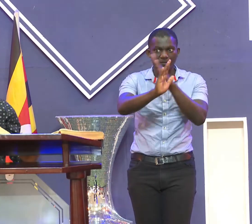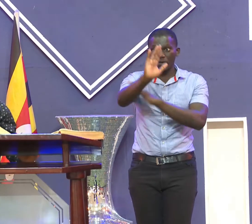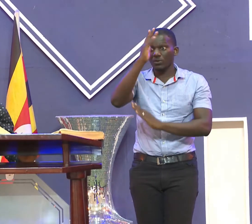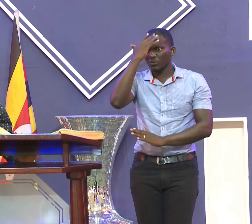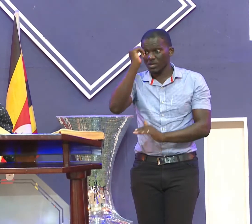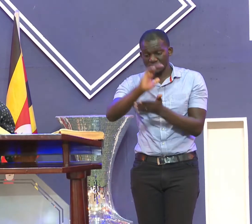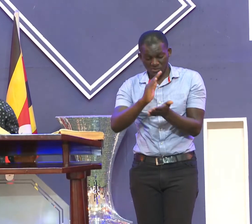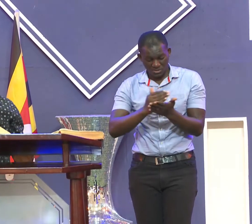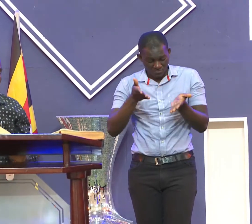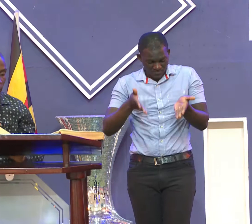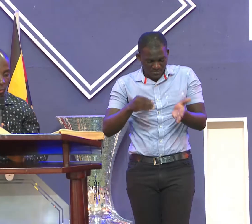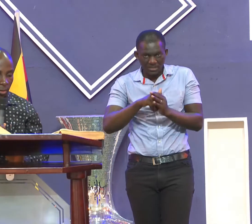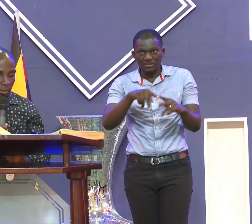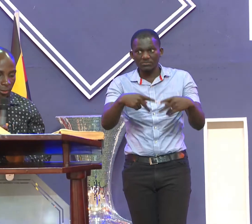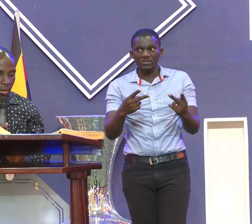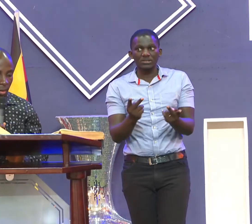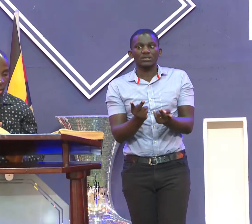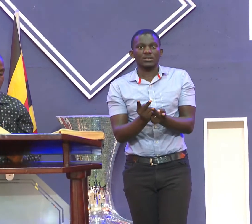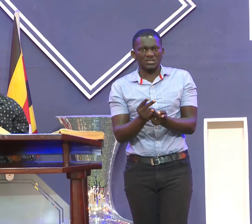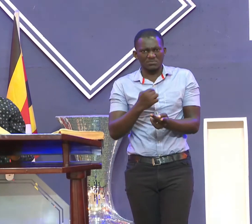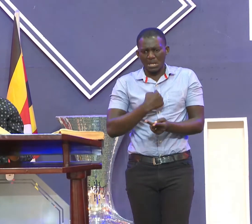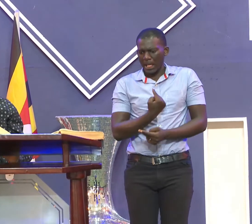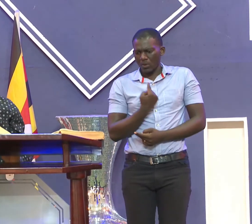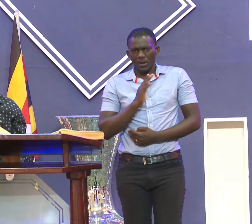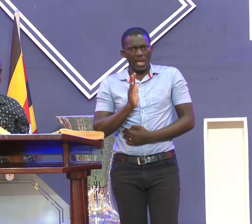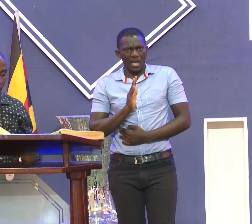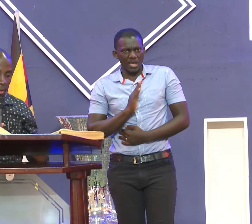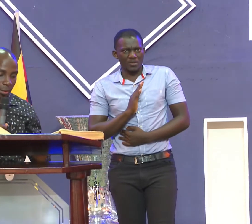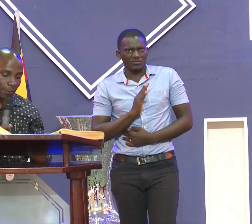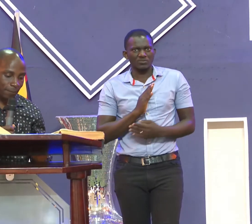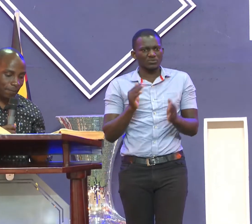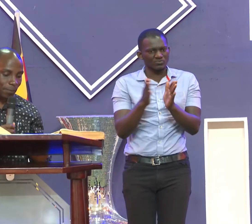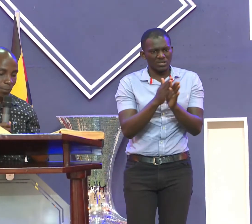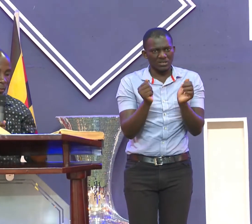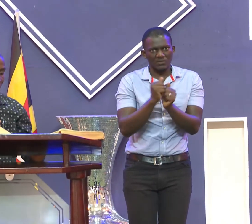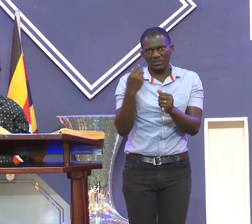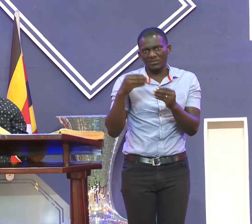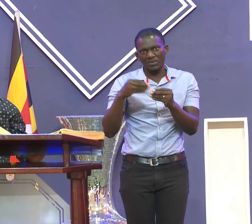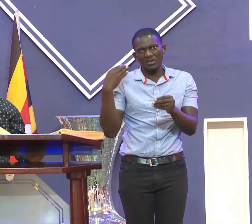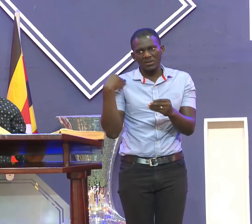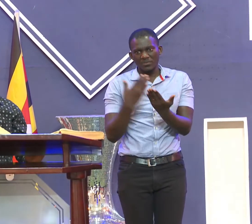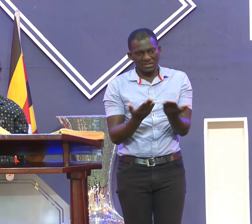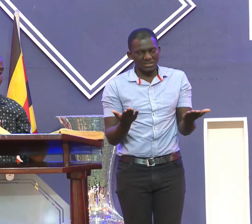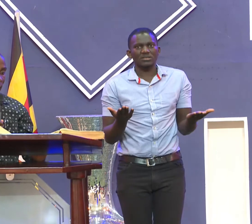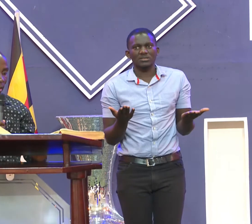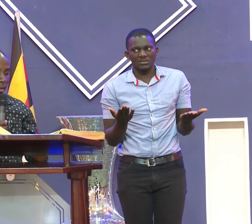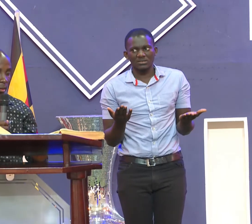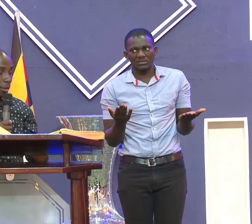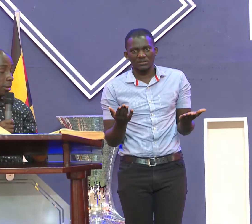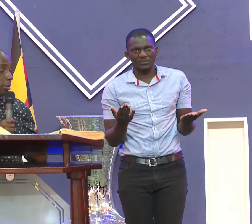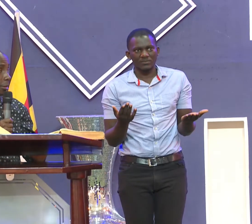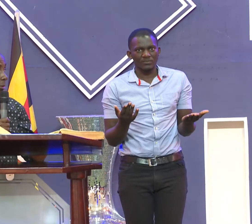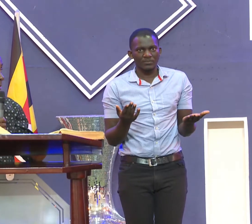he glorify the Lord because I am Siri in his place. Ka na ndi wone baganda bange. I'm not alone, but I am with my